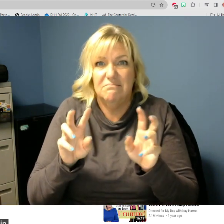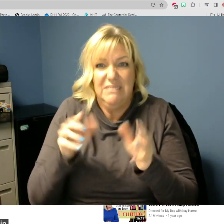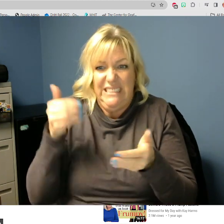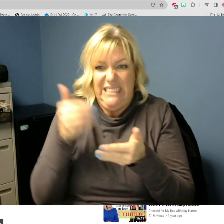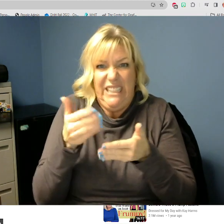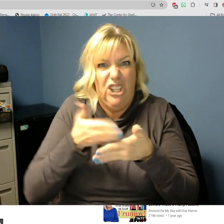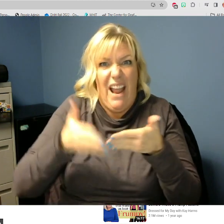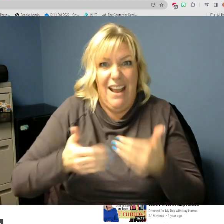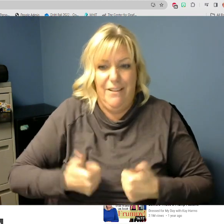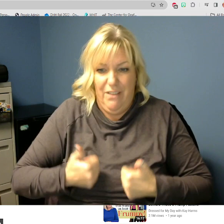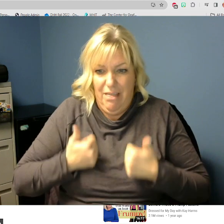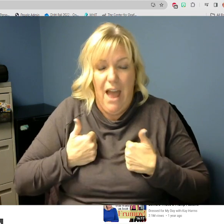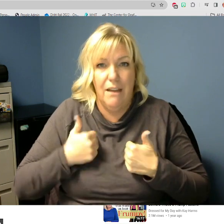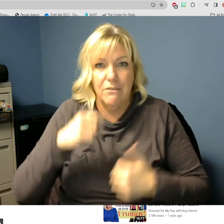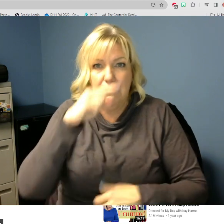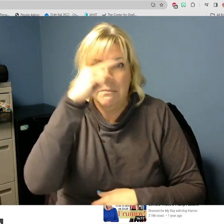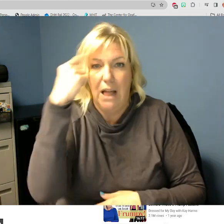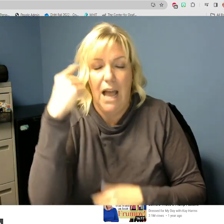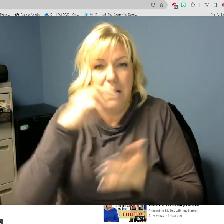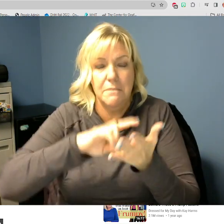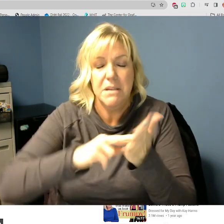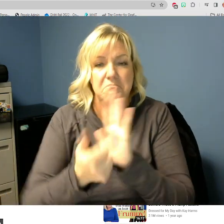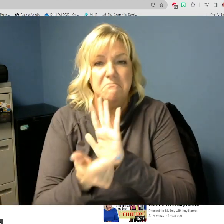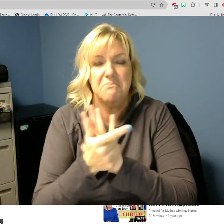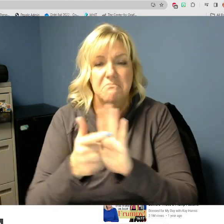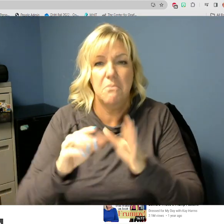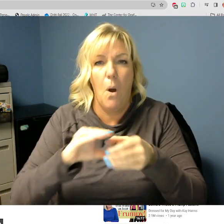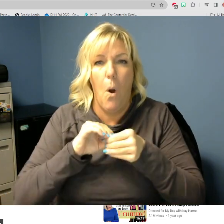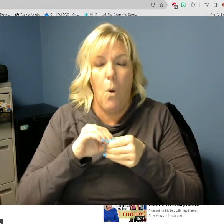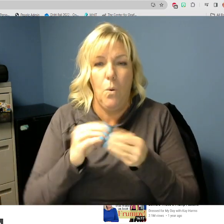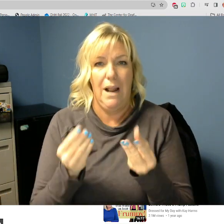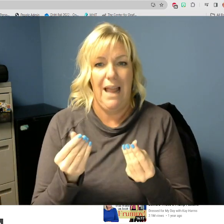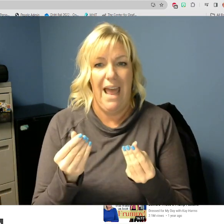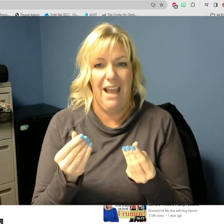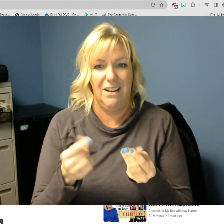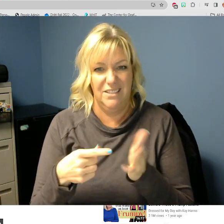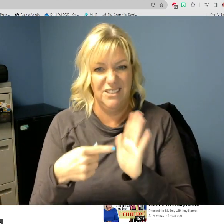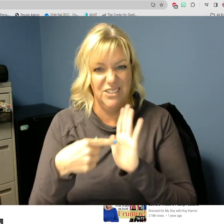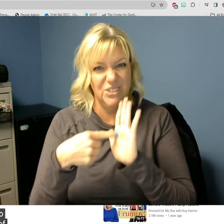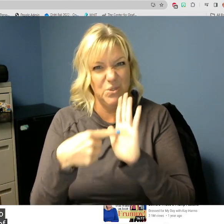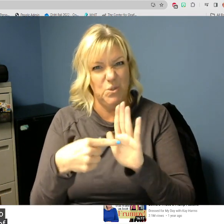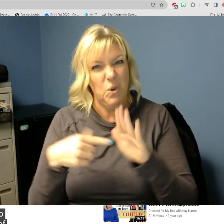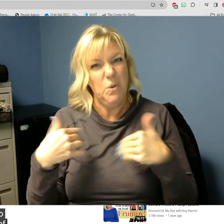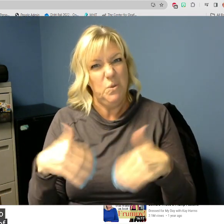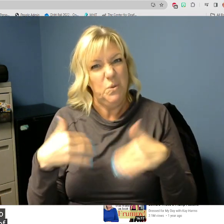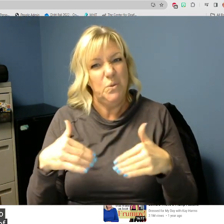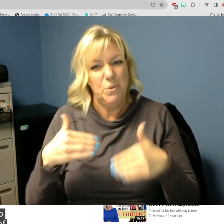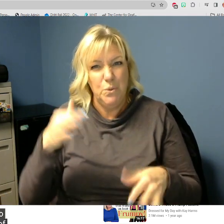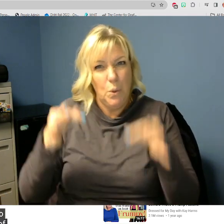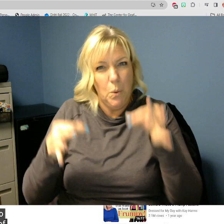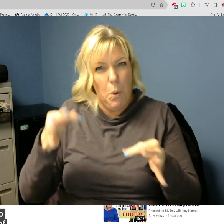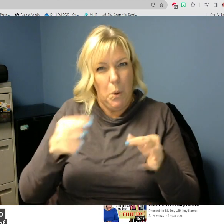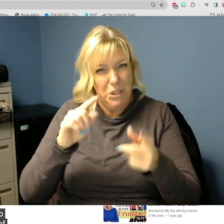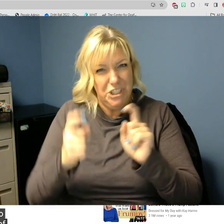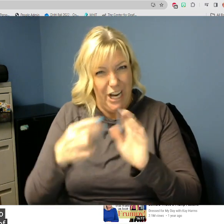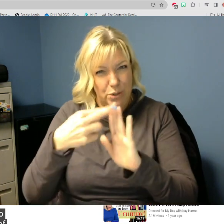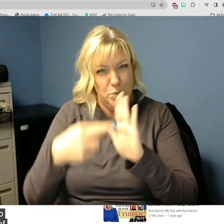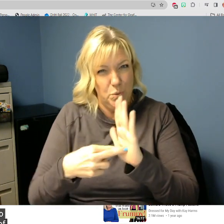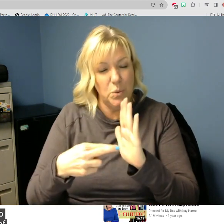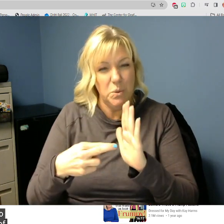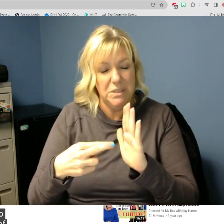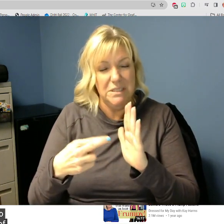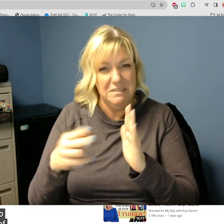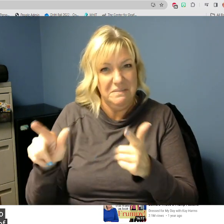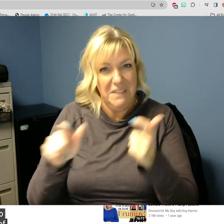And so again, the Johnson family shows that this takes place over the course of a lifetime. This shift from servant to